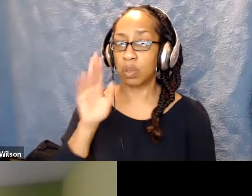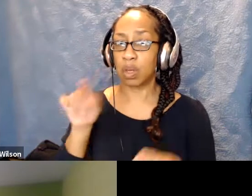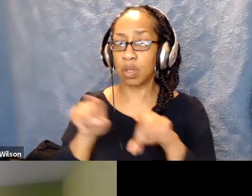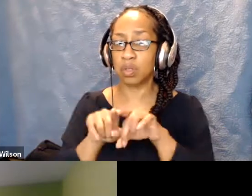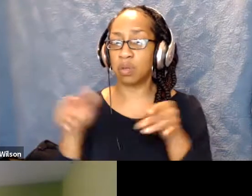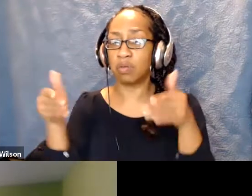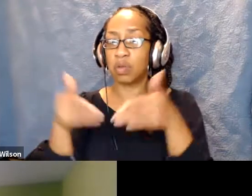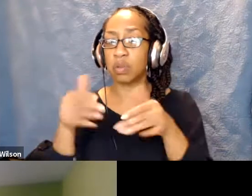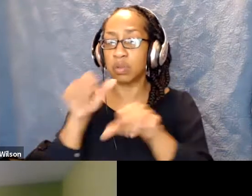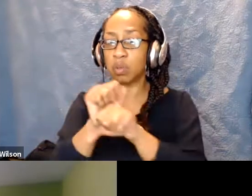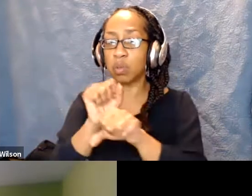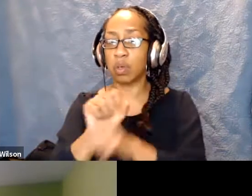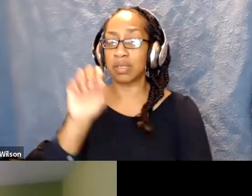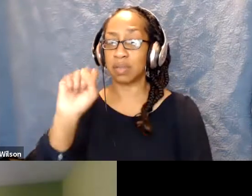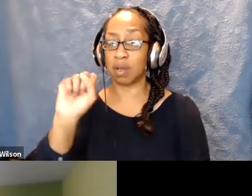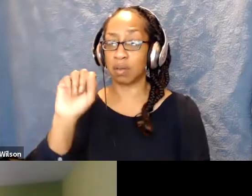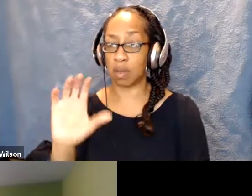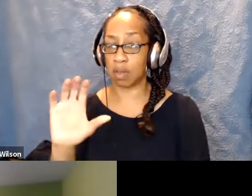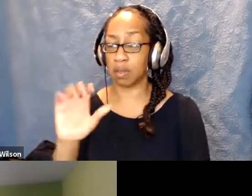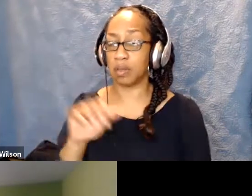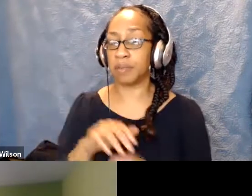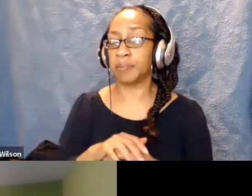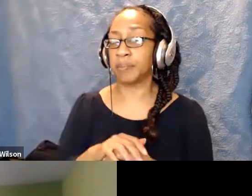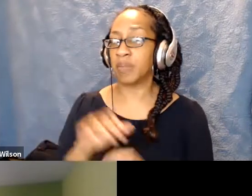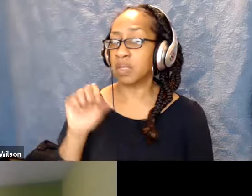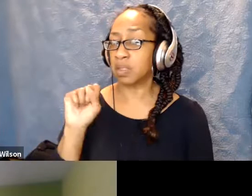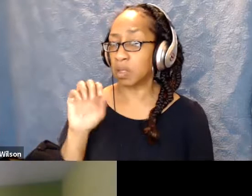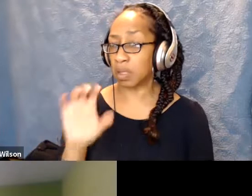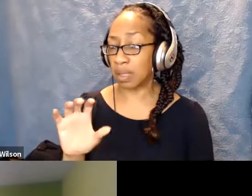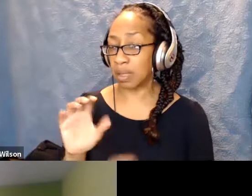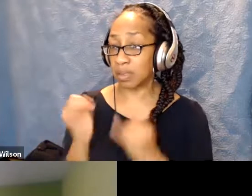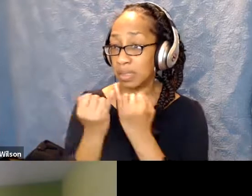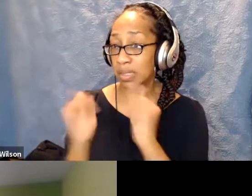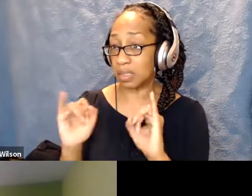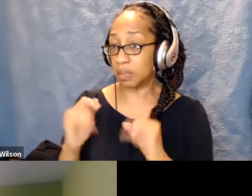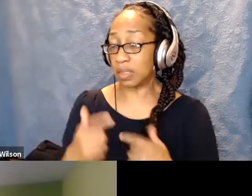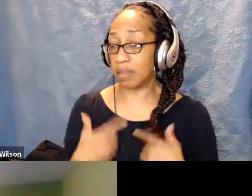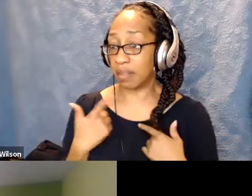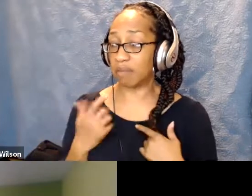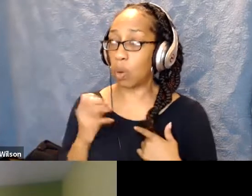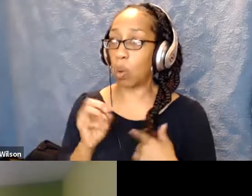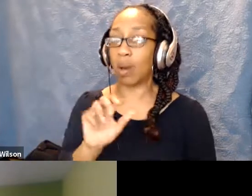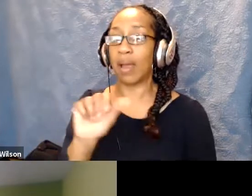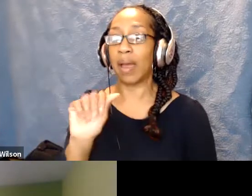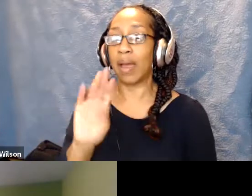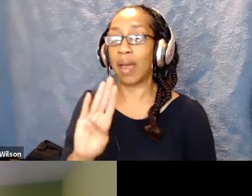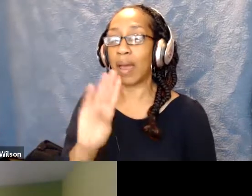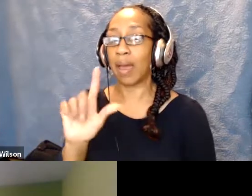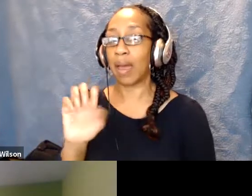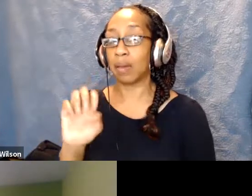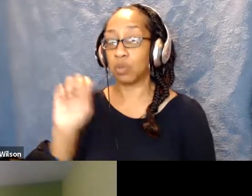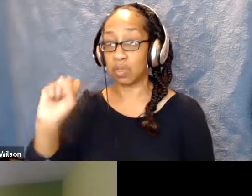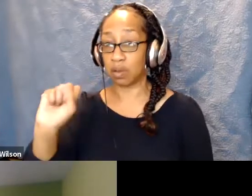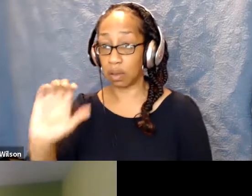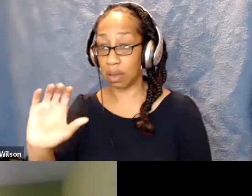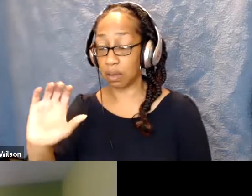Carolina. Some of the things South Carolina is doing with their independent living, or ABLE South Carolina as it's called,